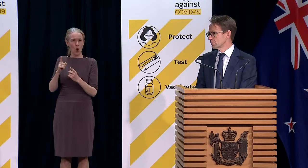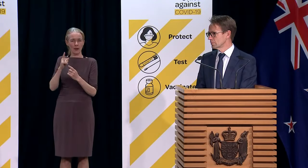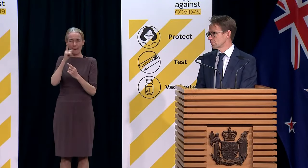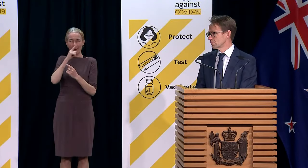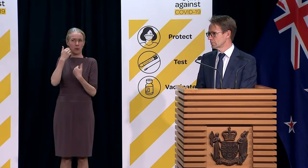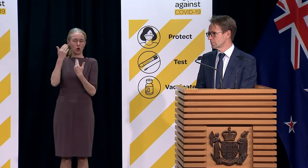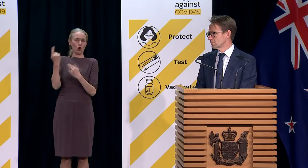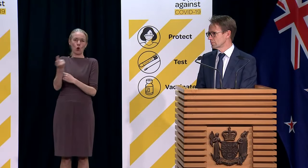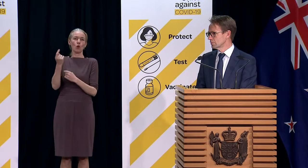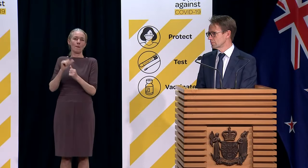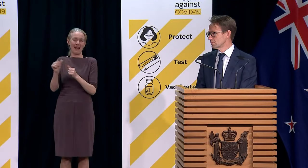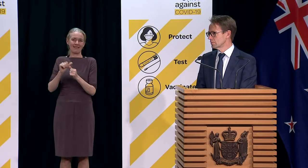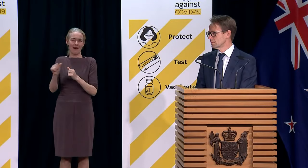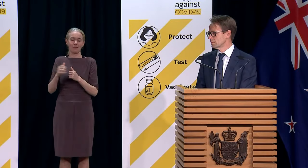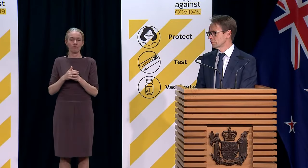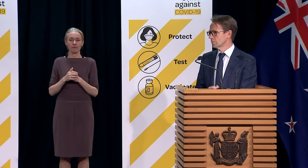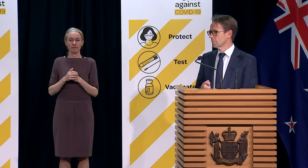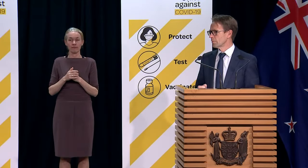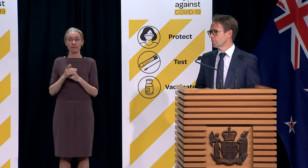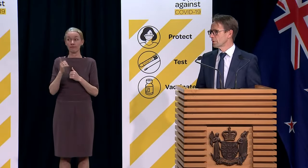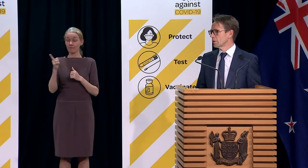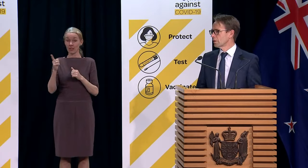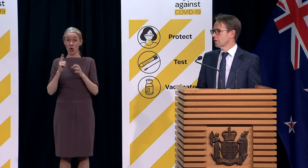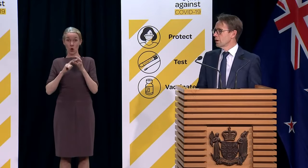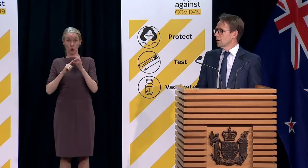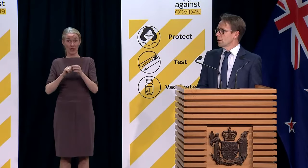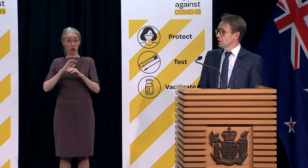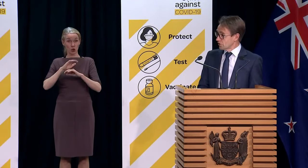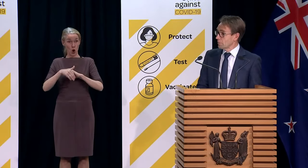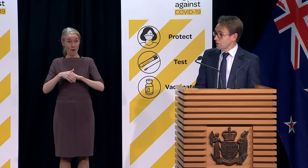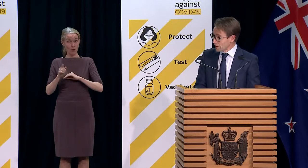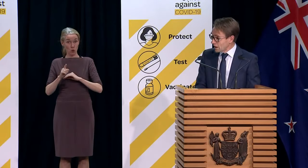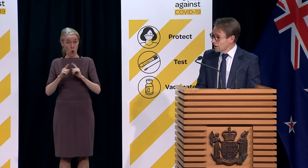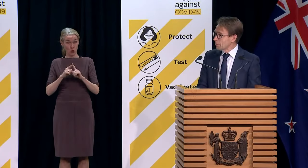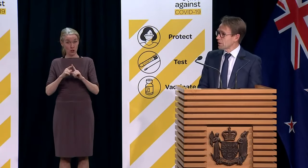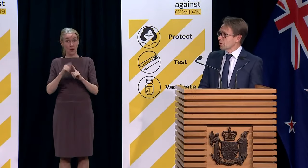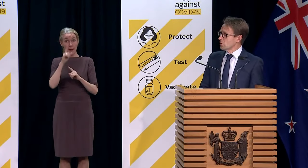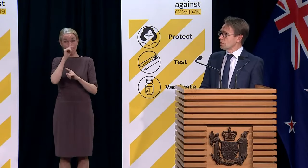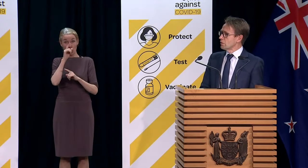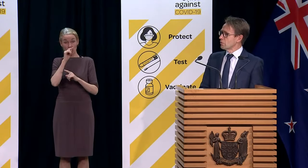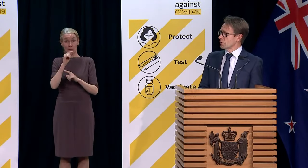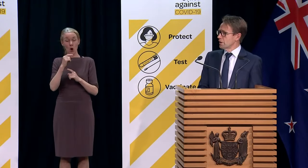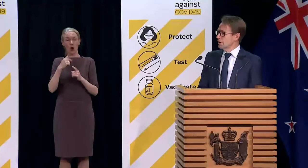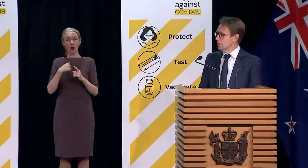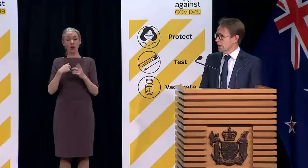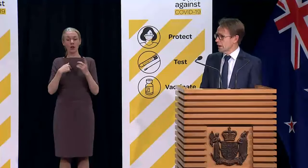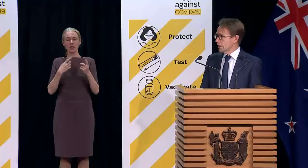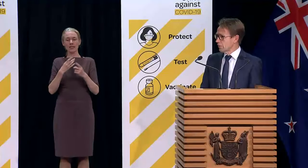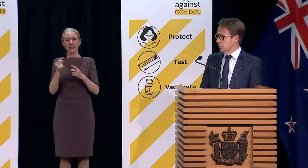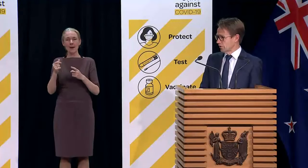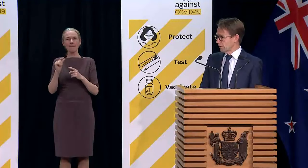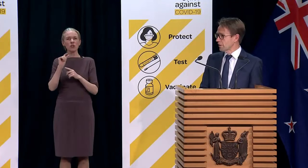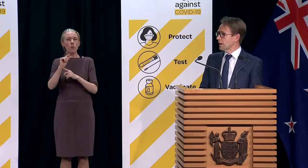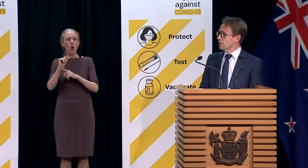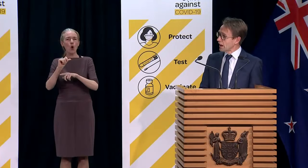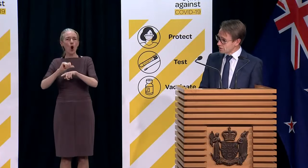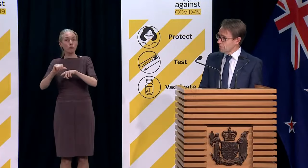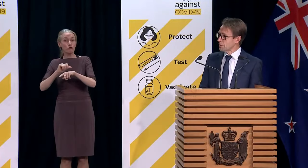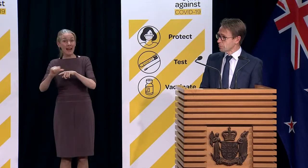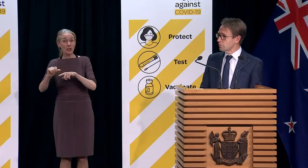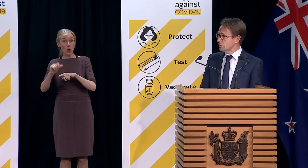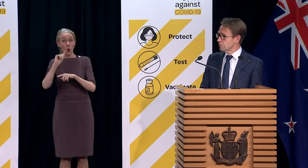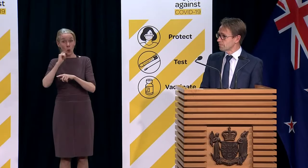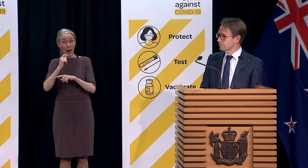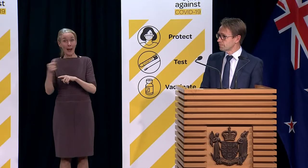elective surgeries under level 3, or is that something that waits for level 2? It's something that can happen under alert level 3 safely, and it